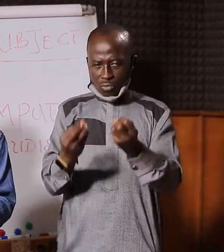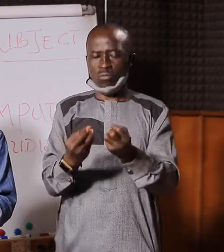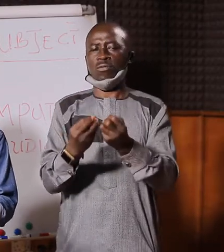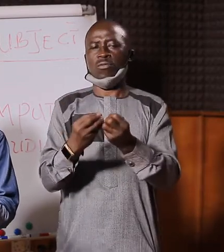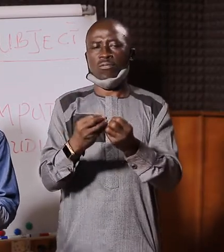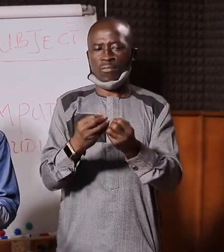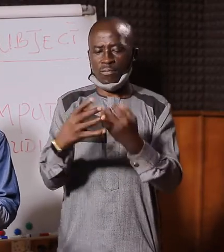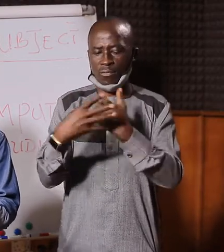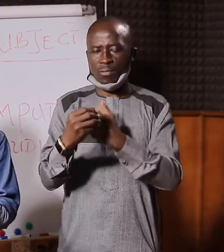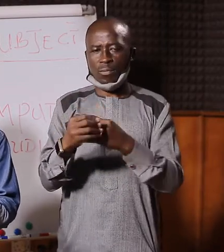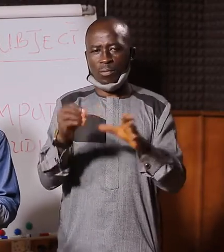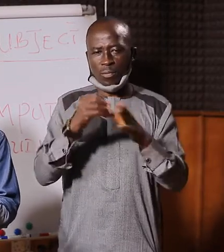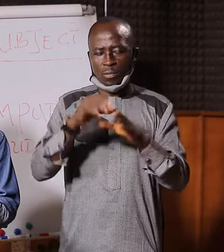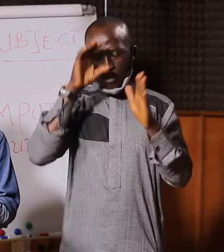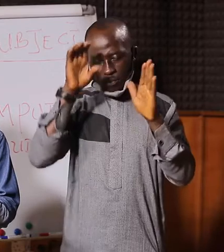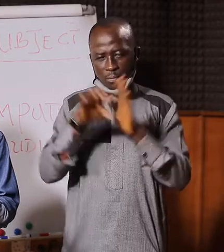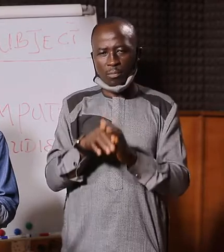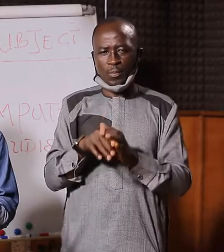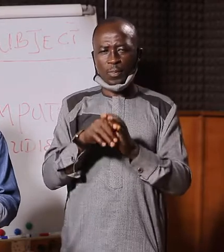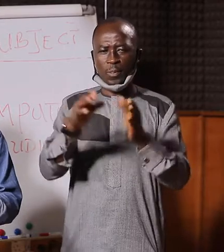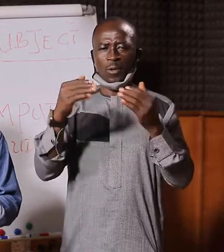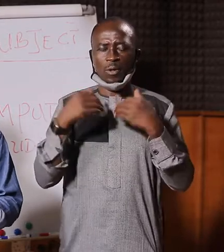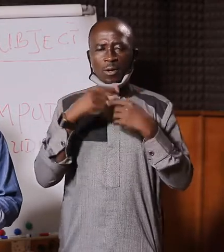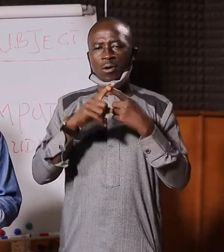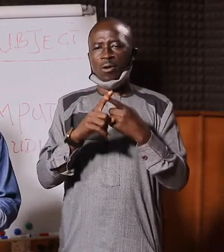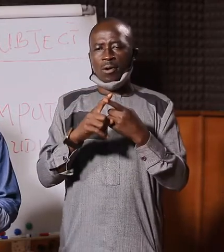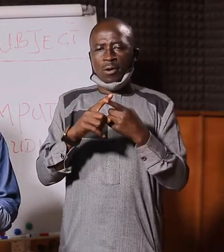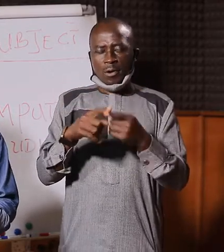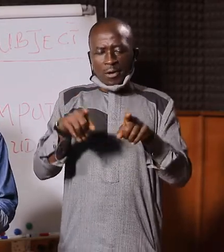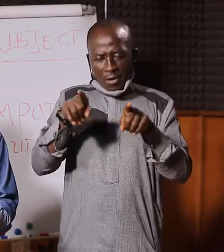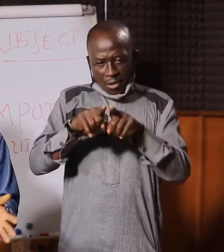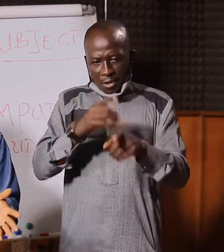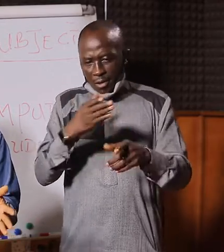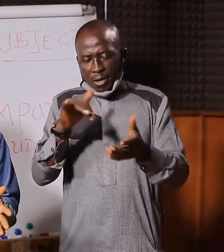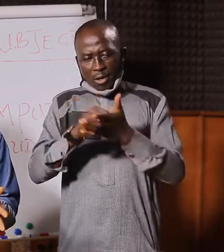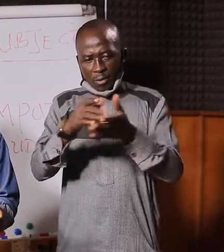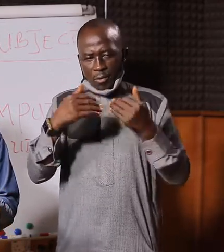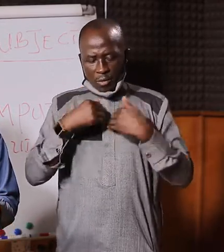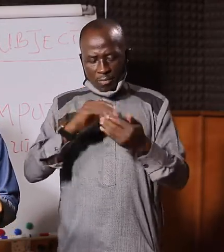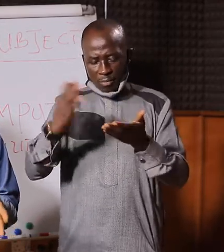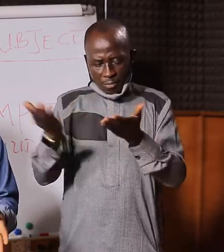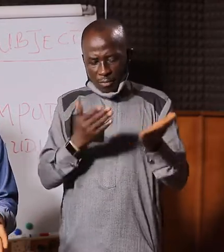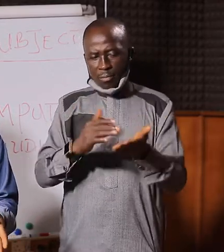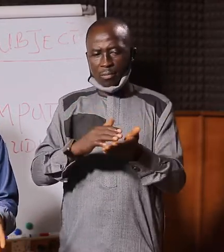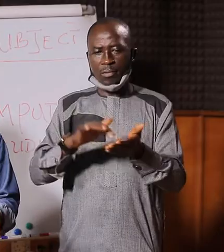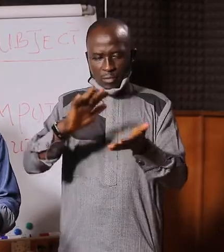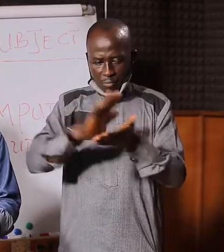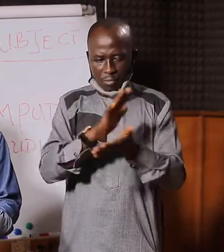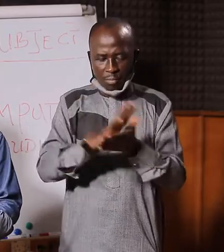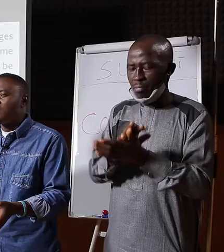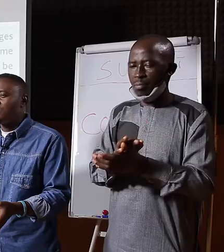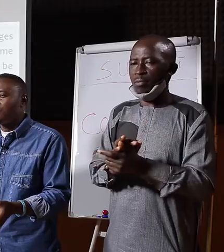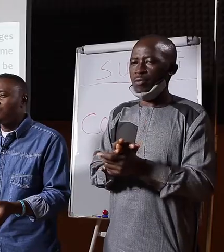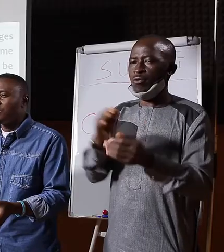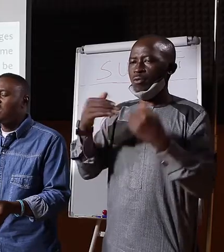or possibly a picture. So you have a replica of your document which is a hard copy. Now